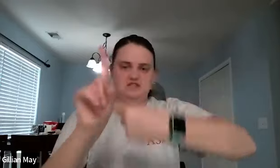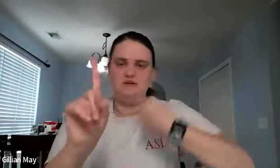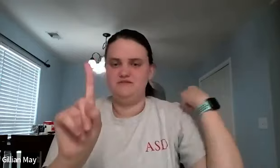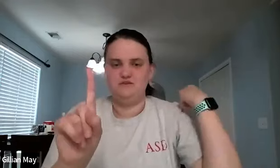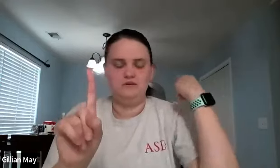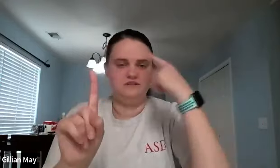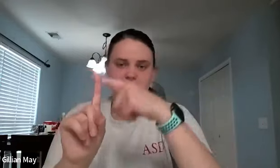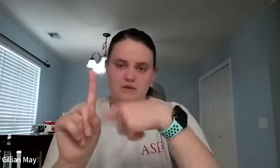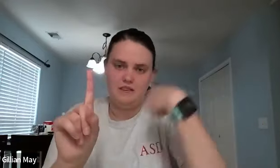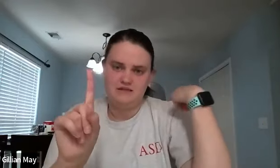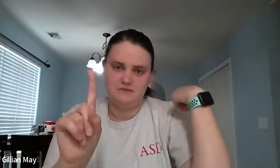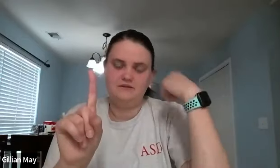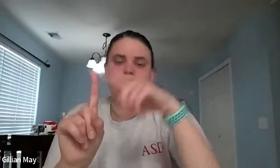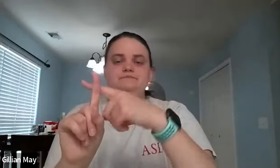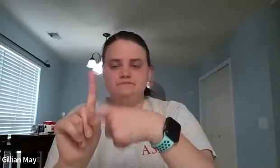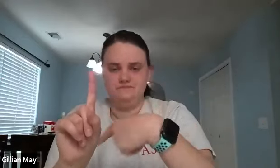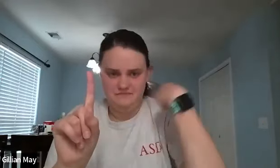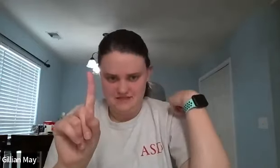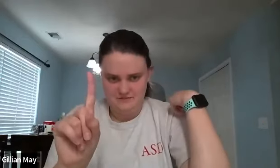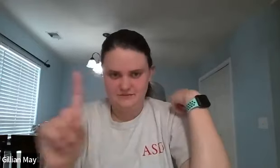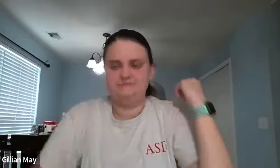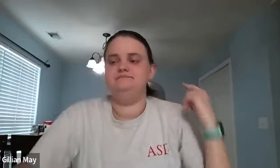always feels weird to me going last month.